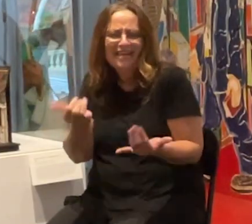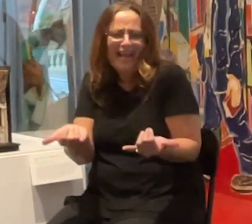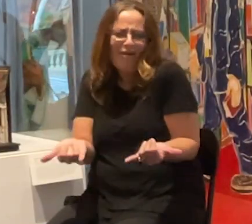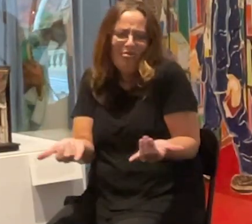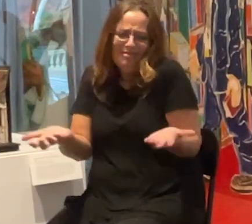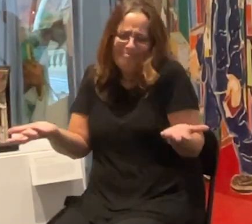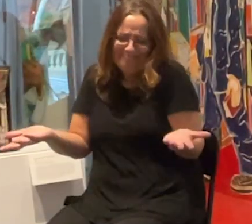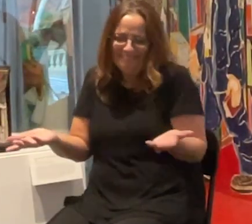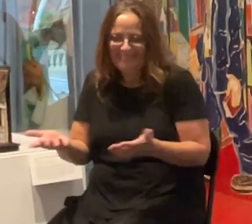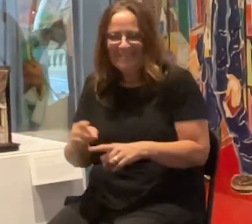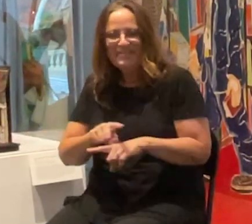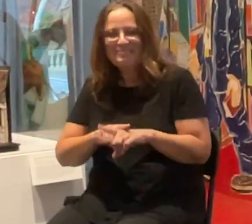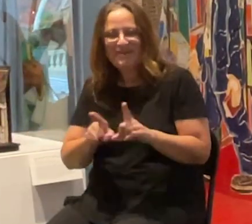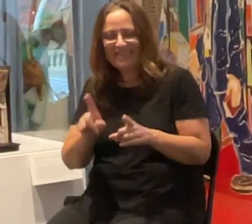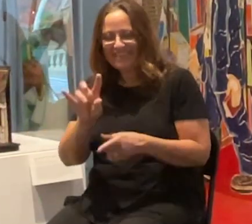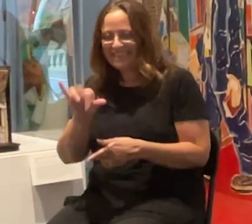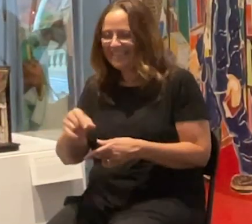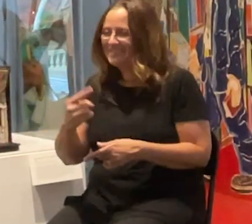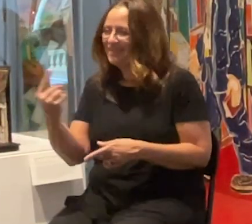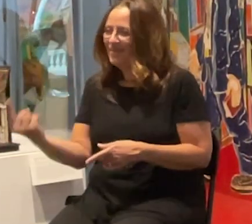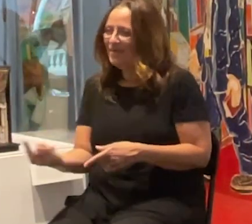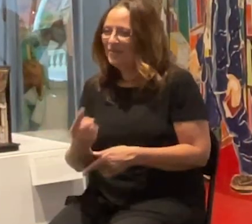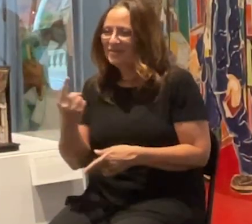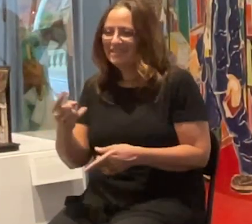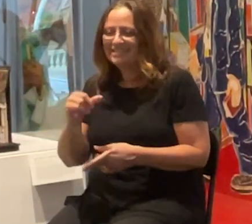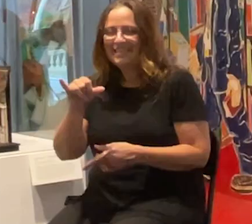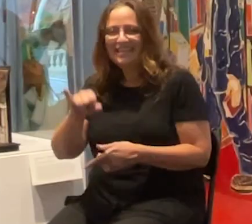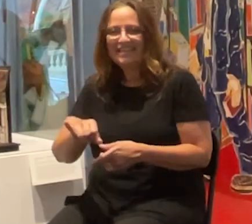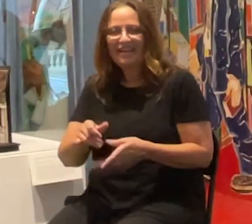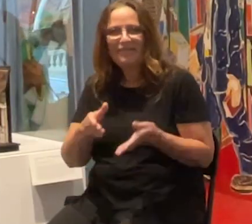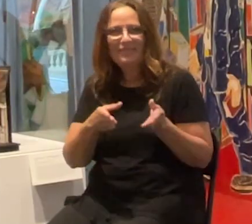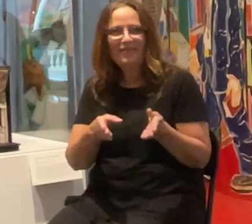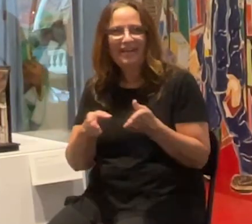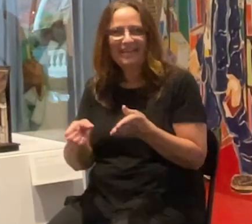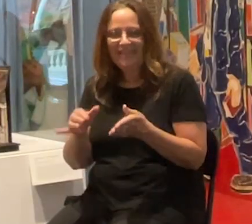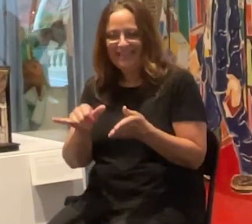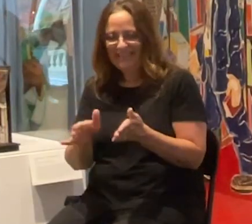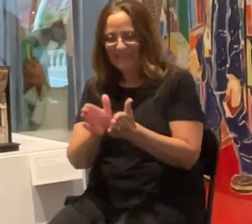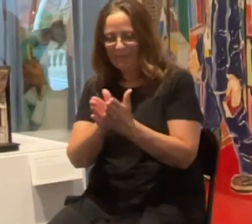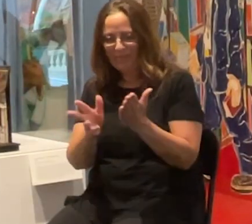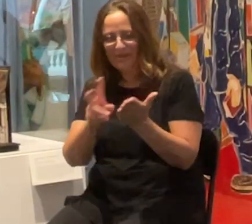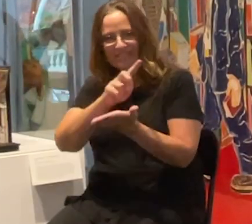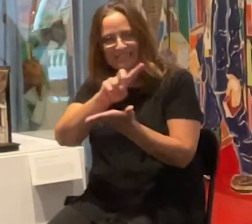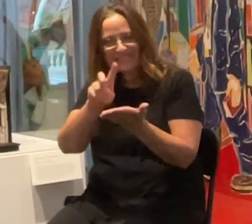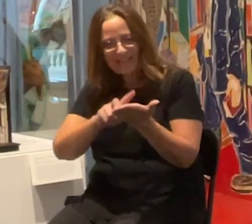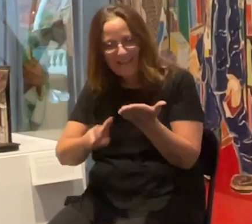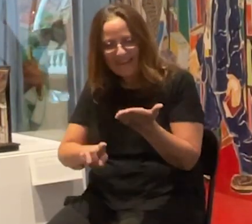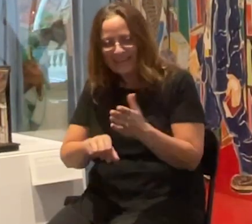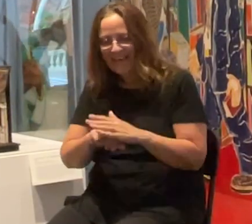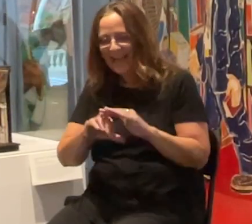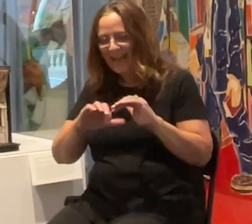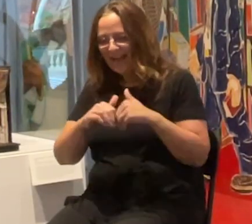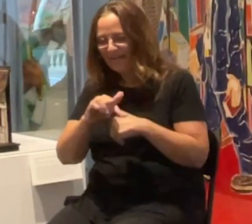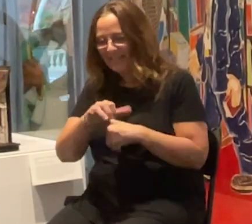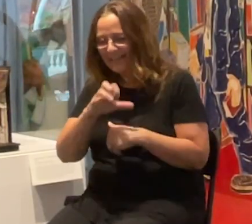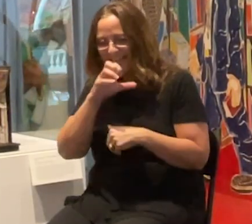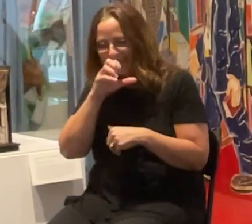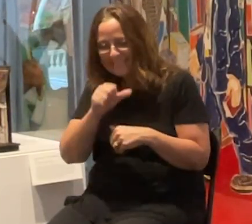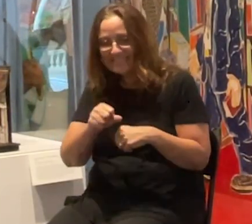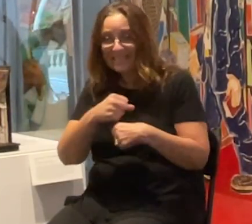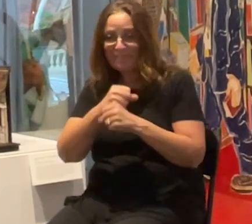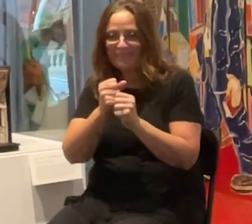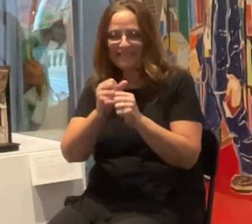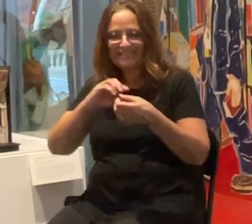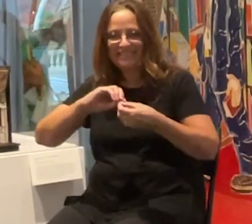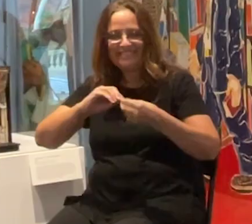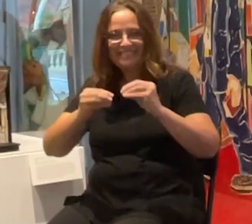know, so there's always, so, you know, just the way the book design, the way that ages and dates itself, the